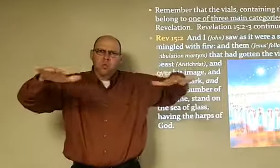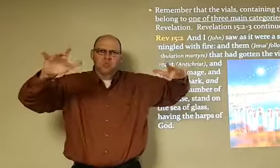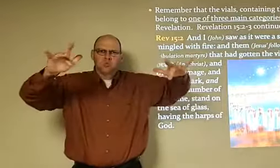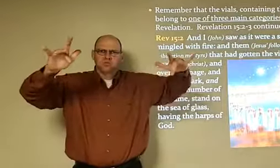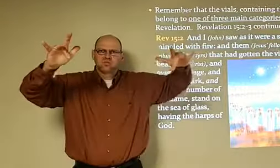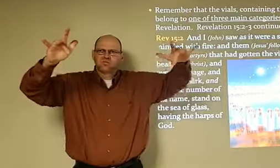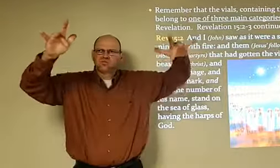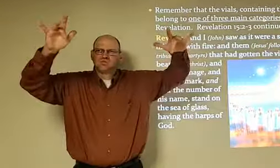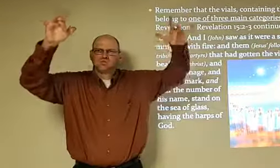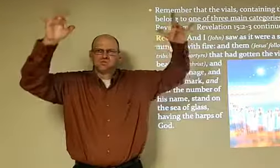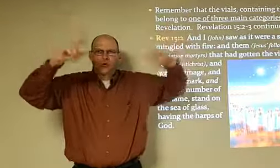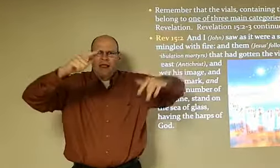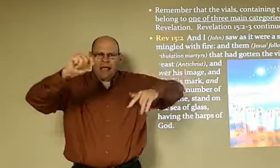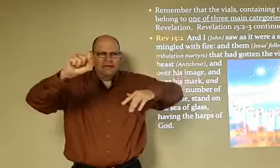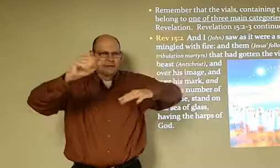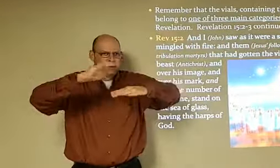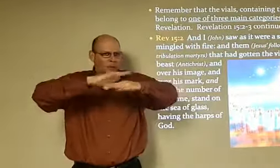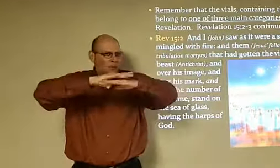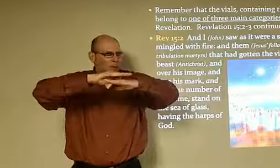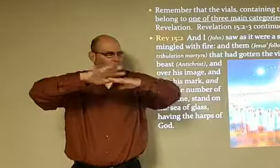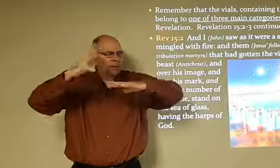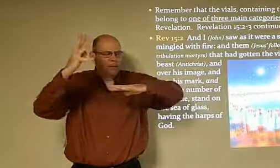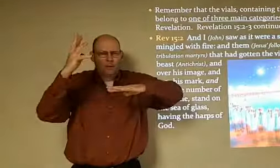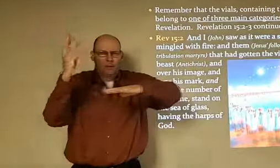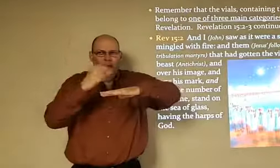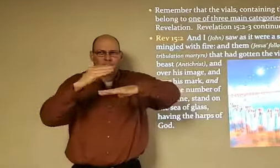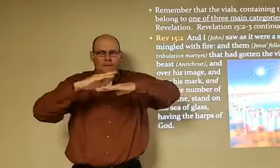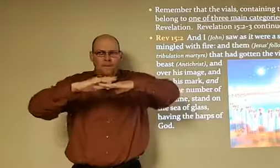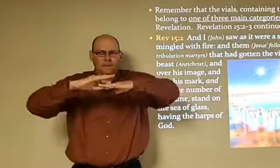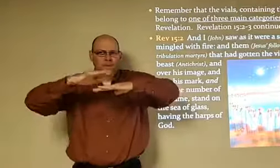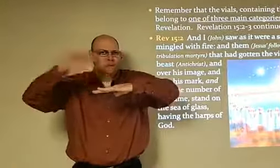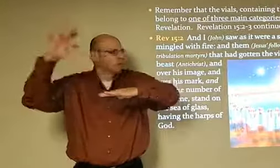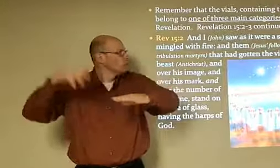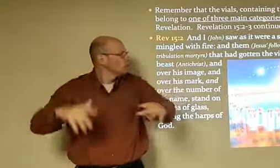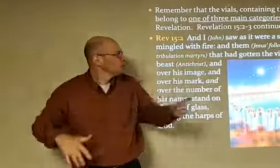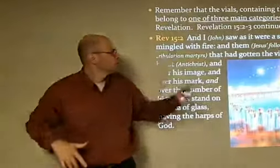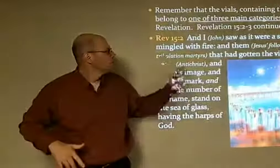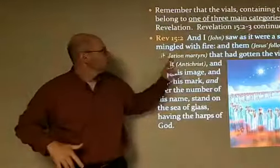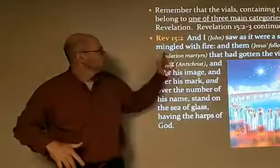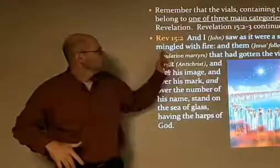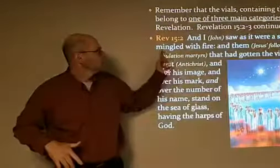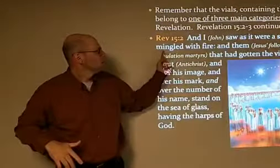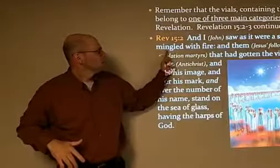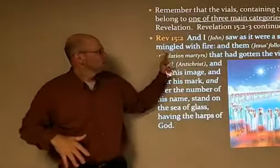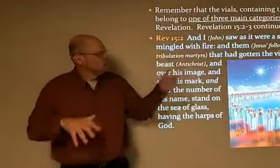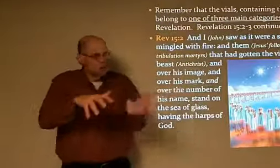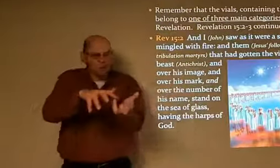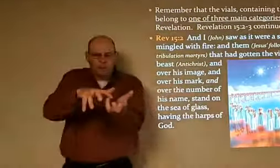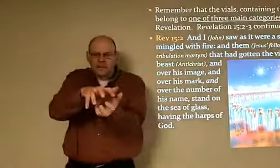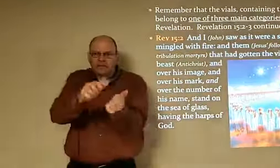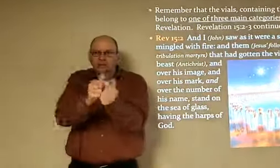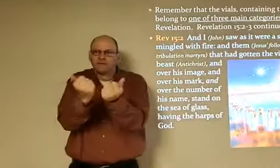It wasn't like an ocean or, you know, waves splattering like, you know, water, but it was like flat, like a